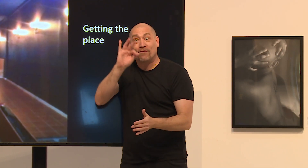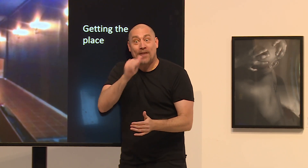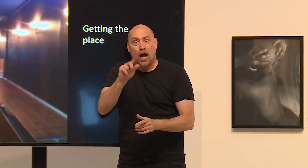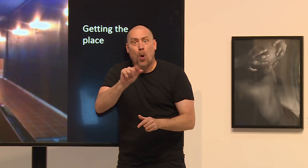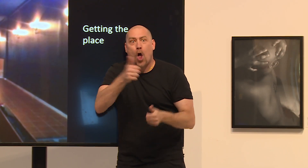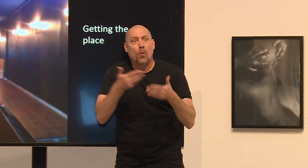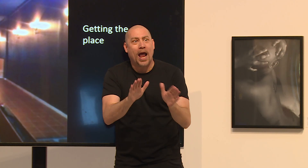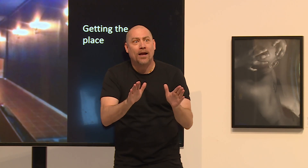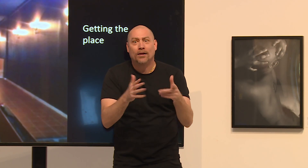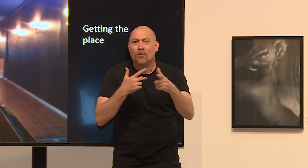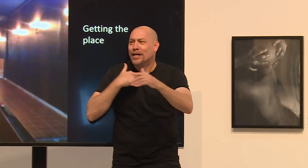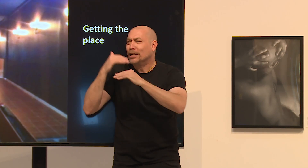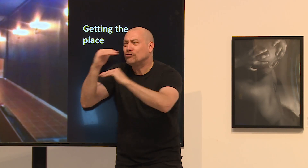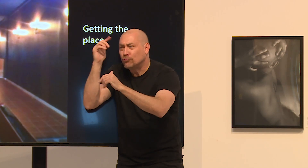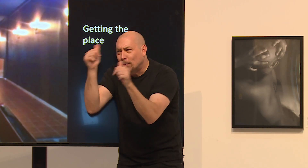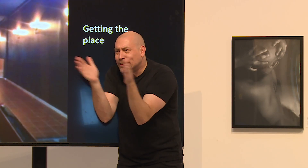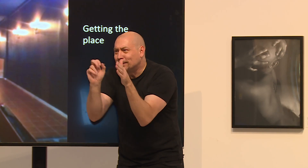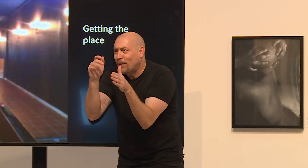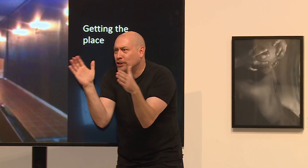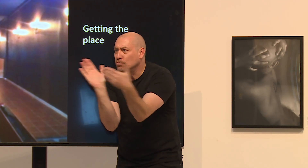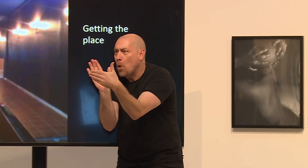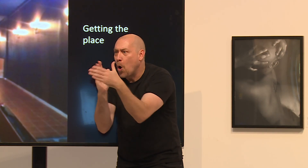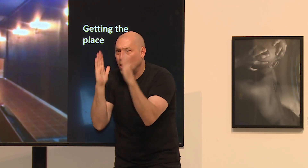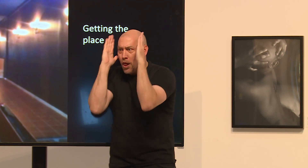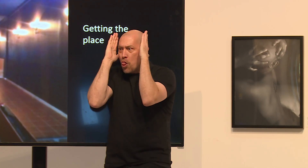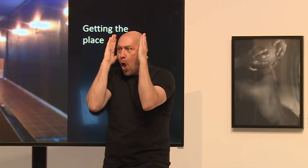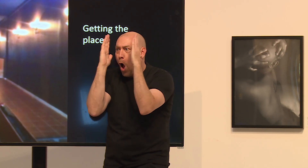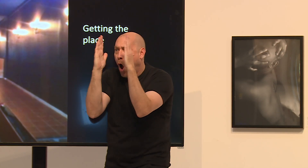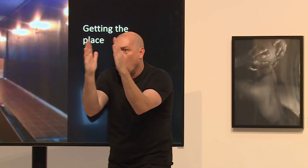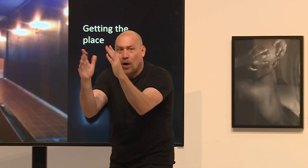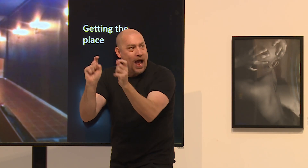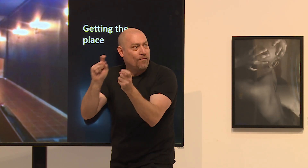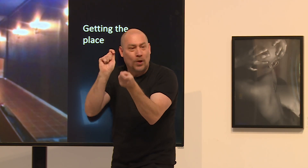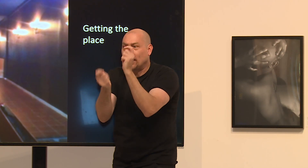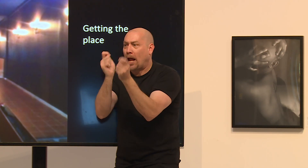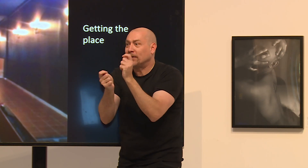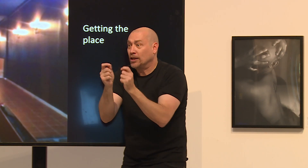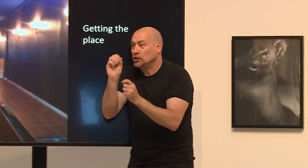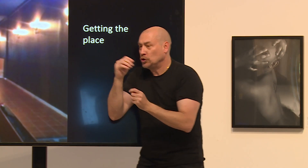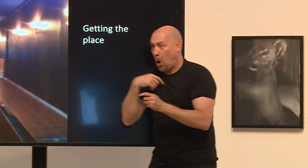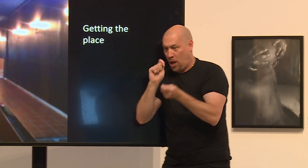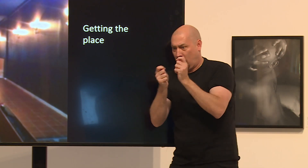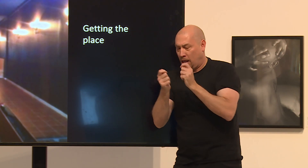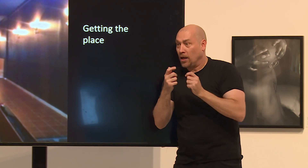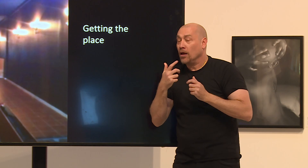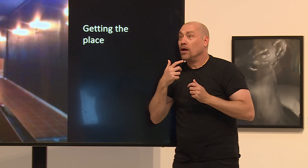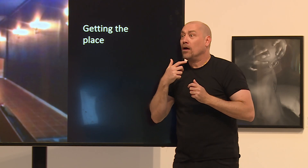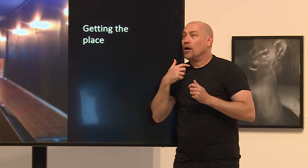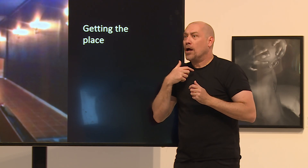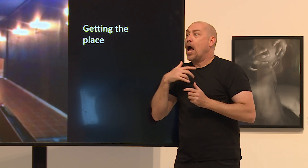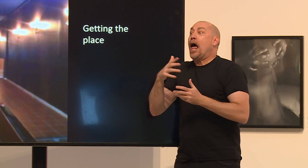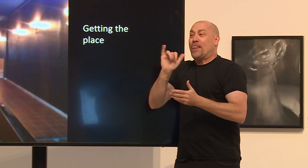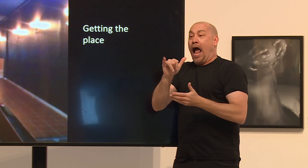And then there was a window. We needed to think about this. If you think about this hall, it's a little small, but we needed to have these sight lines. We needed to see each